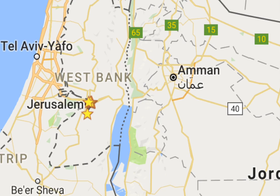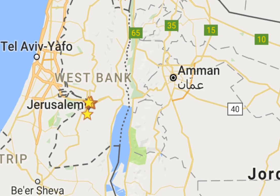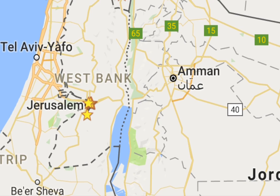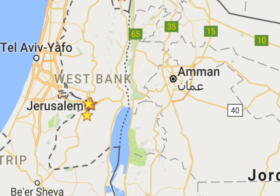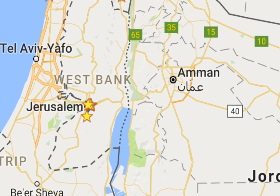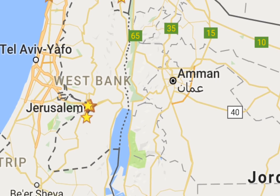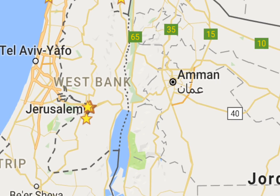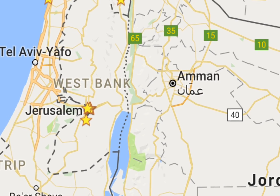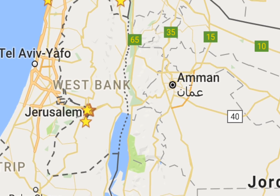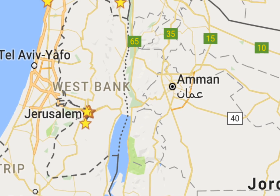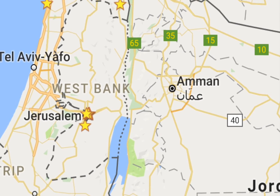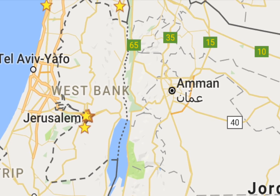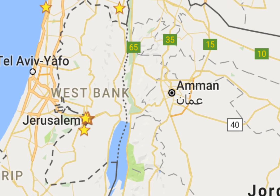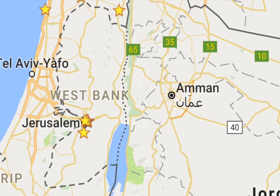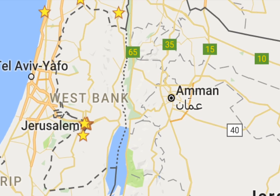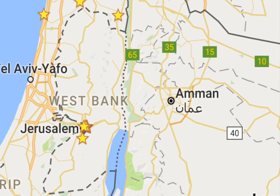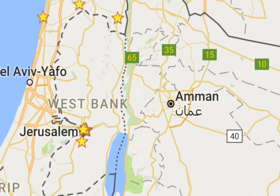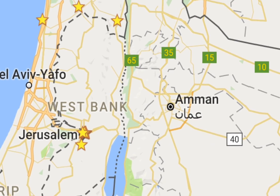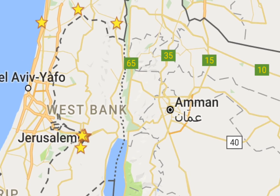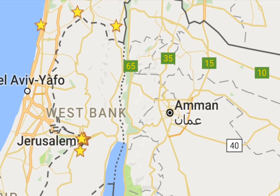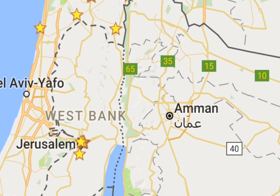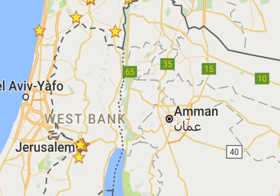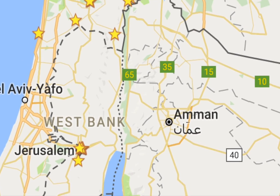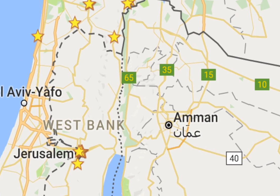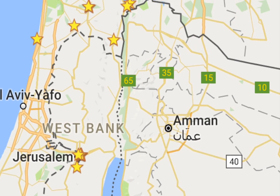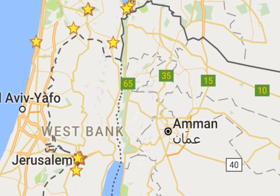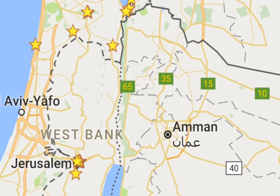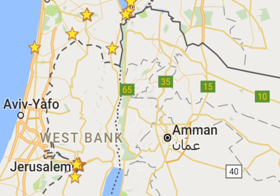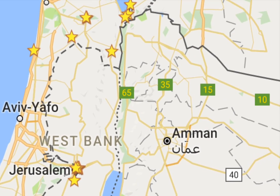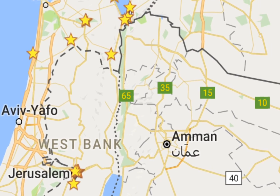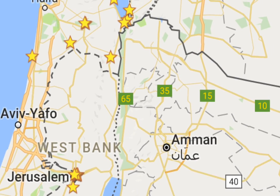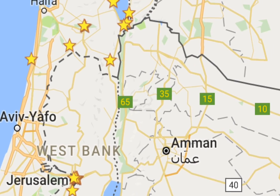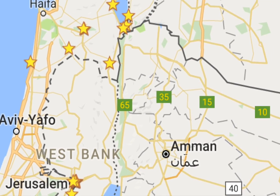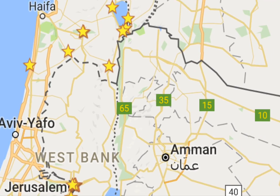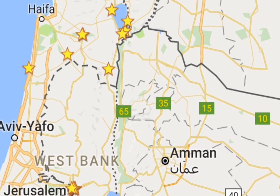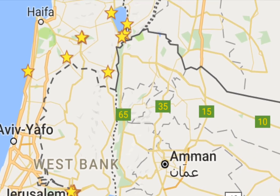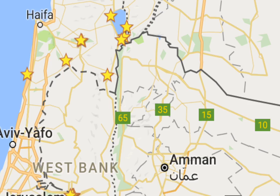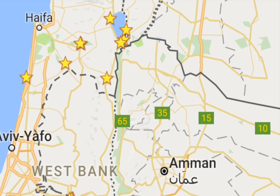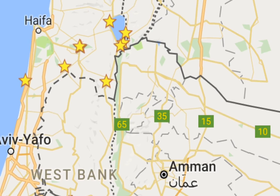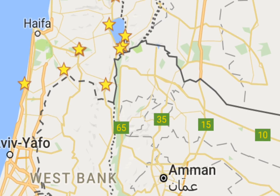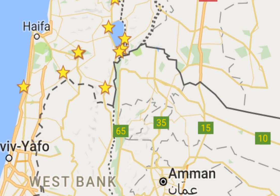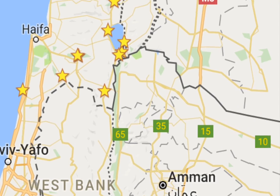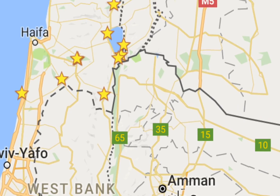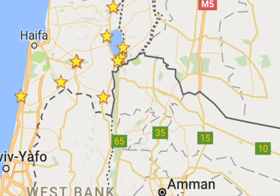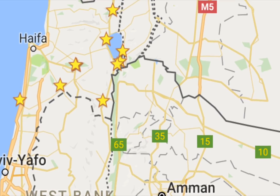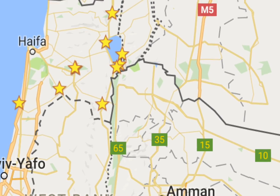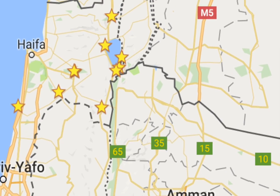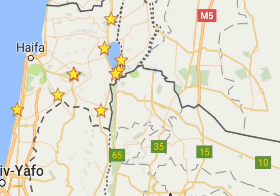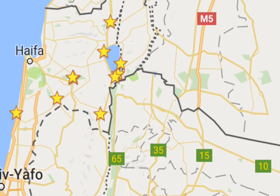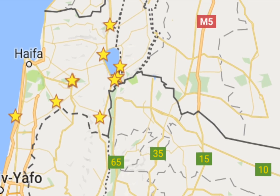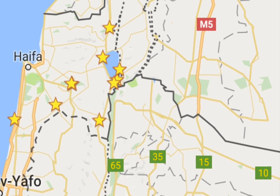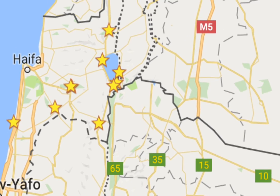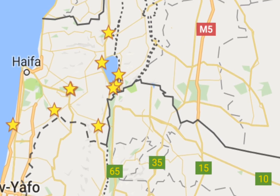So now we've moved up to the Sea of Galilee. It's amazing how close everything